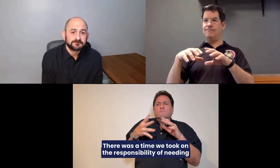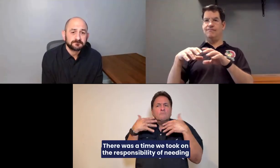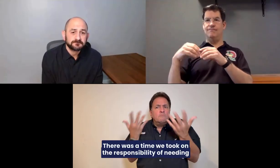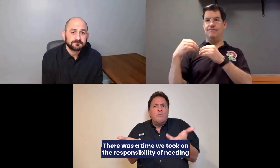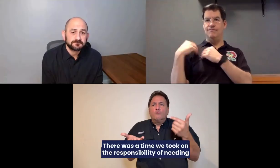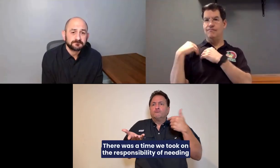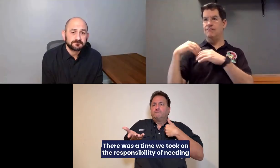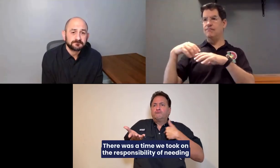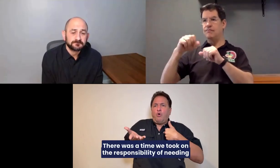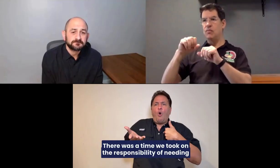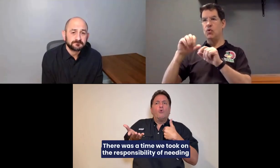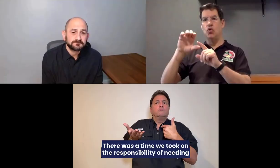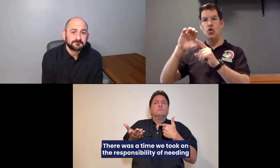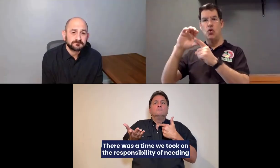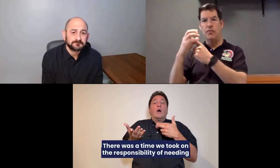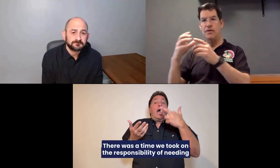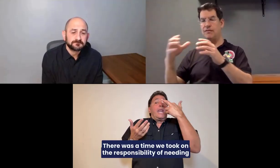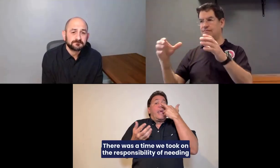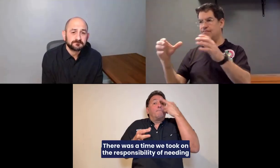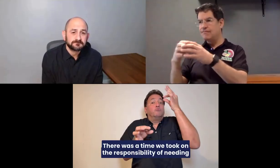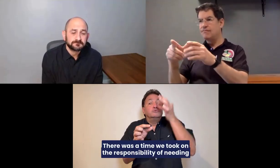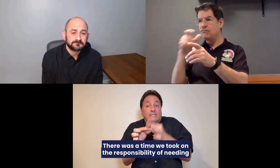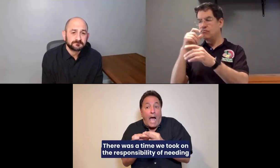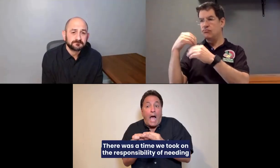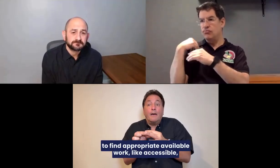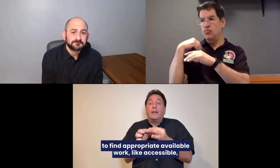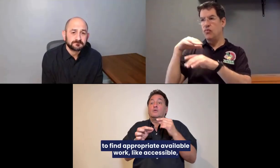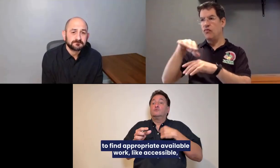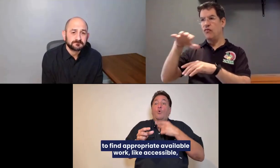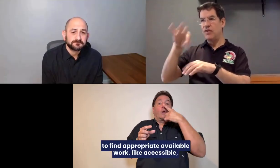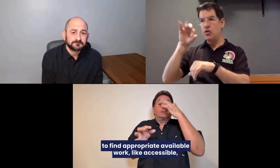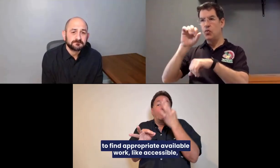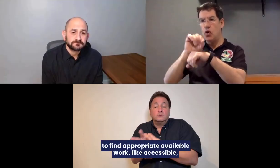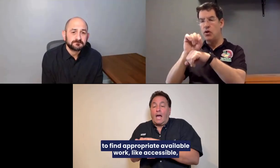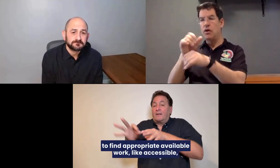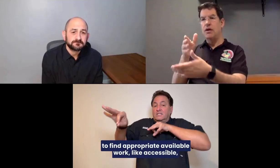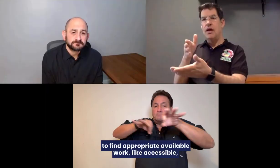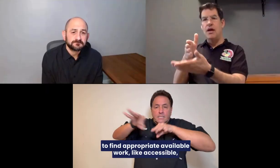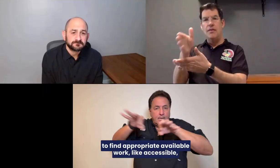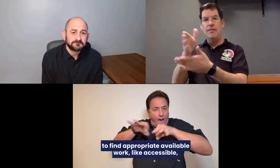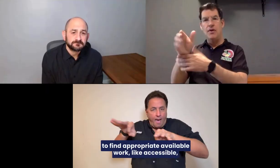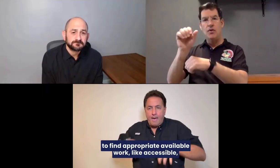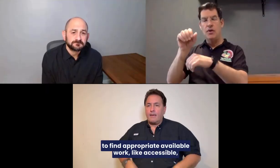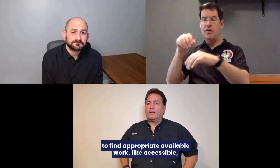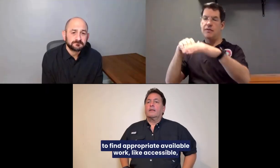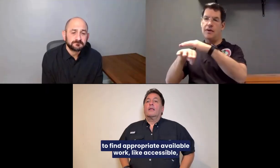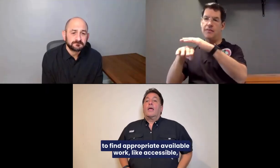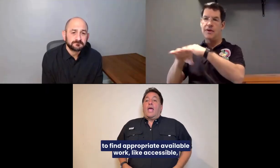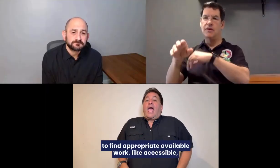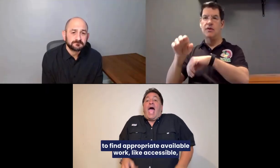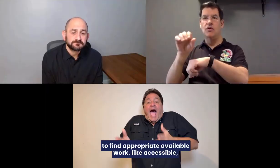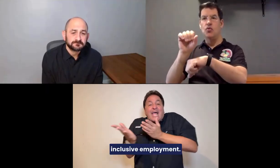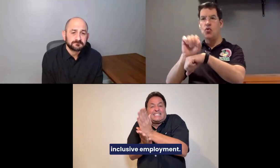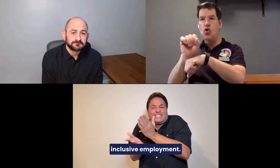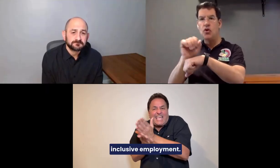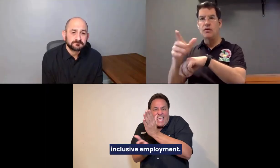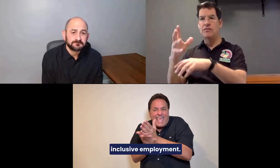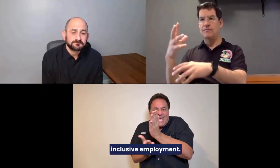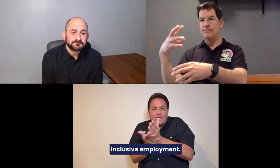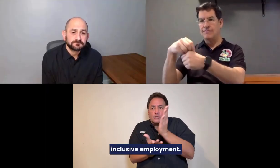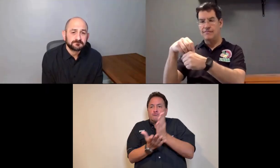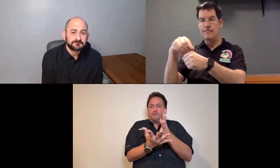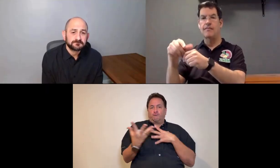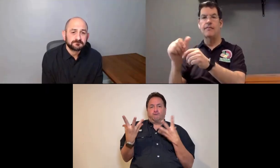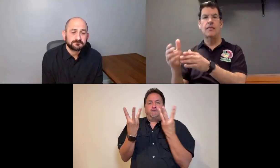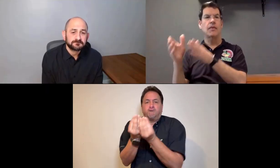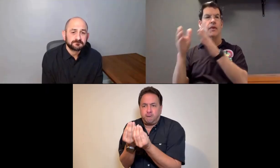There was a time we took on the responsibility of meeting to find appropriate available work, like accessible, inclusive